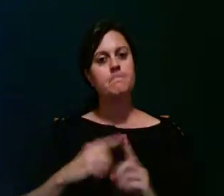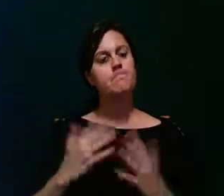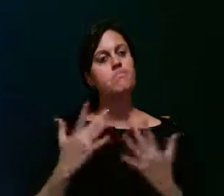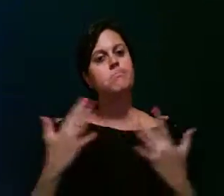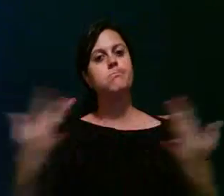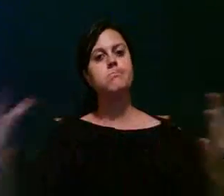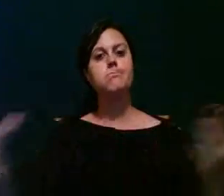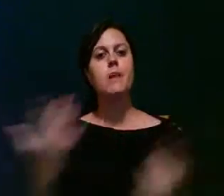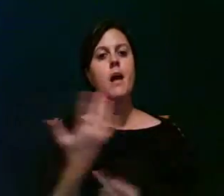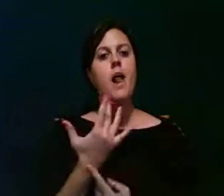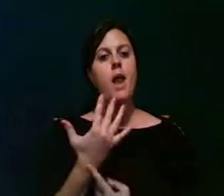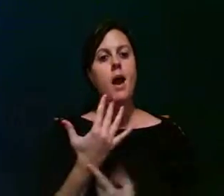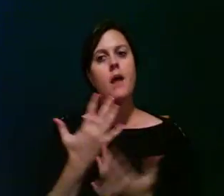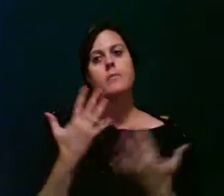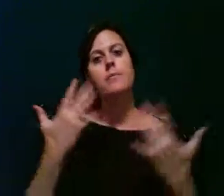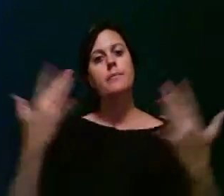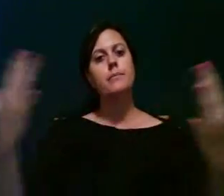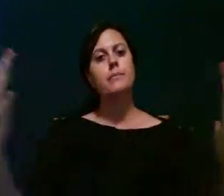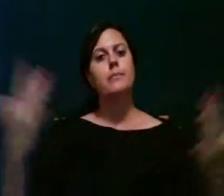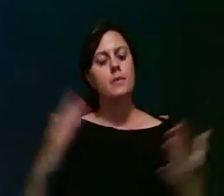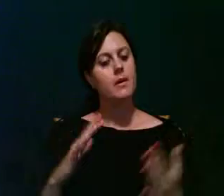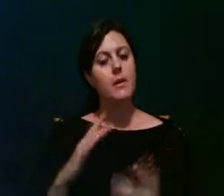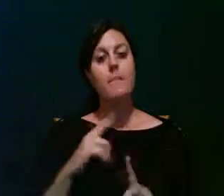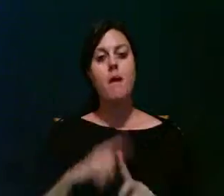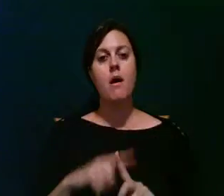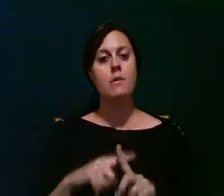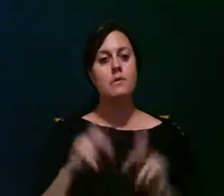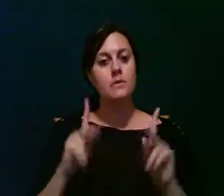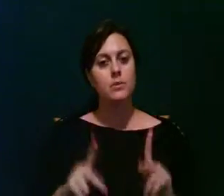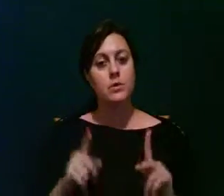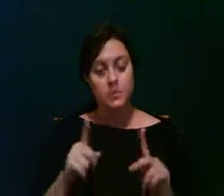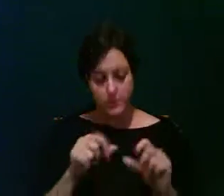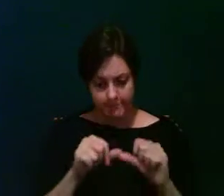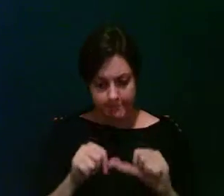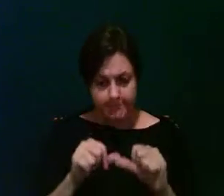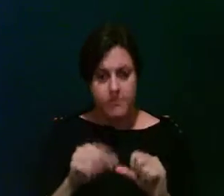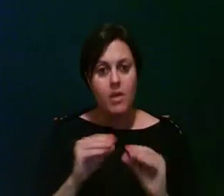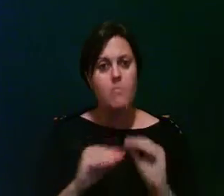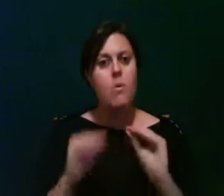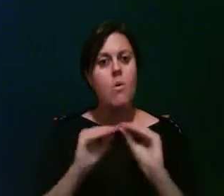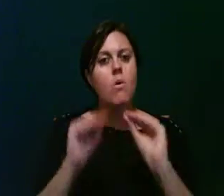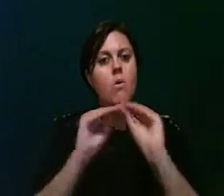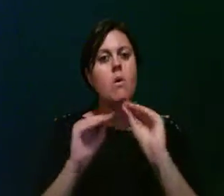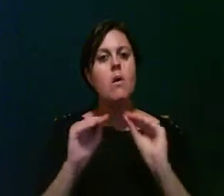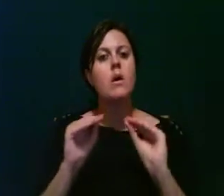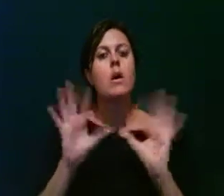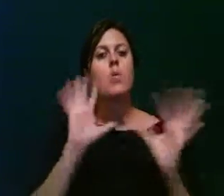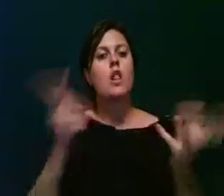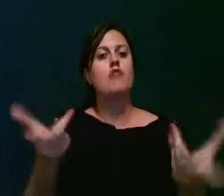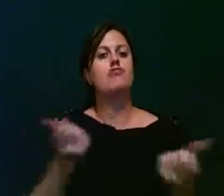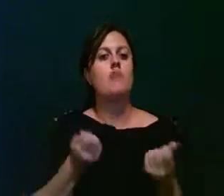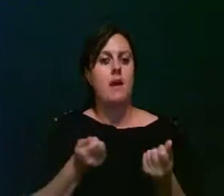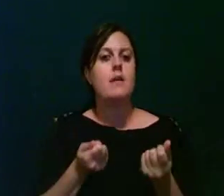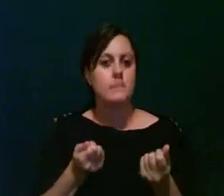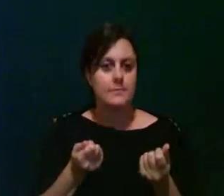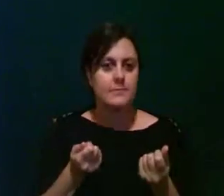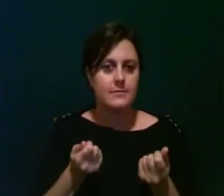is that the longer you do it and the more you do it, the more it attracts it. Absolutely. So you attract who you are. That's